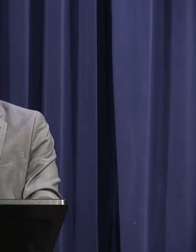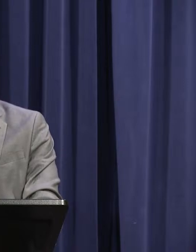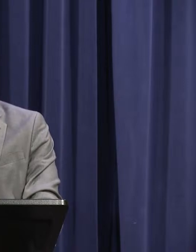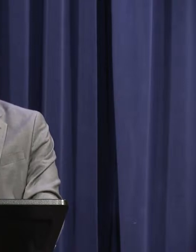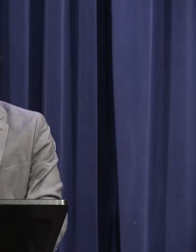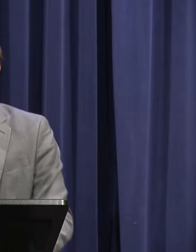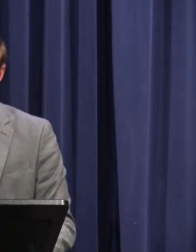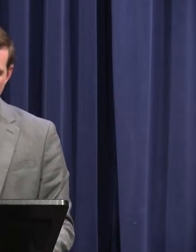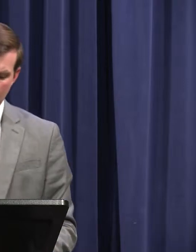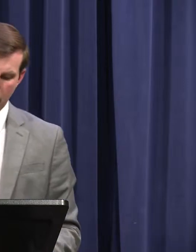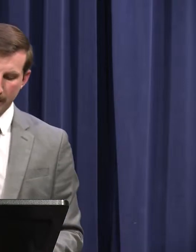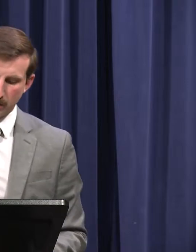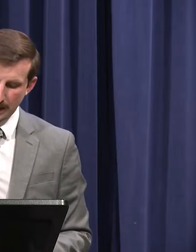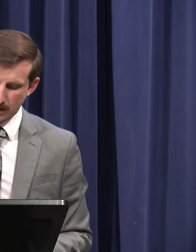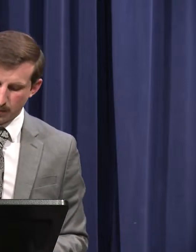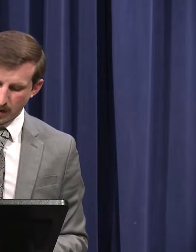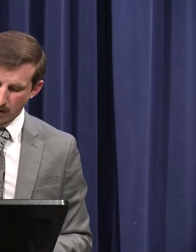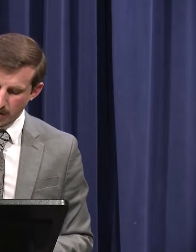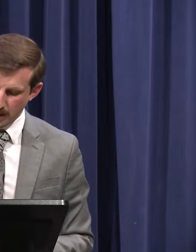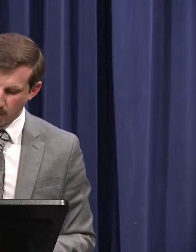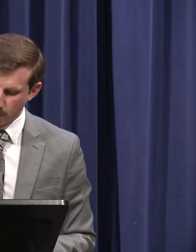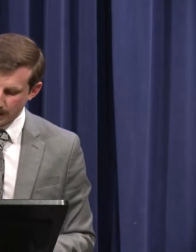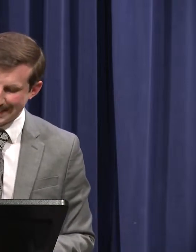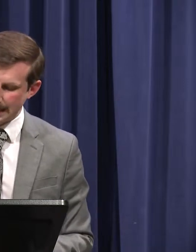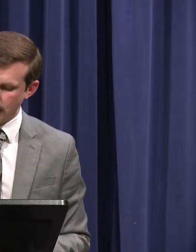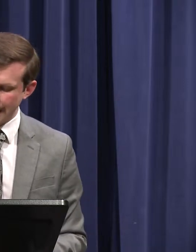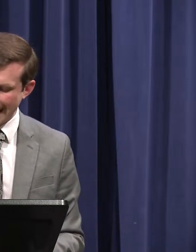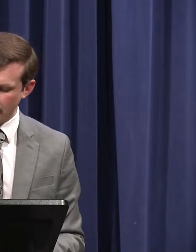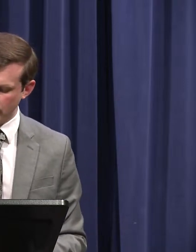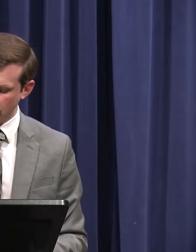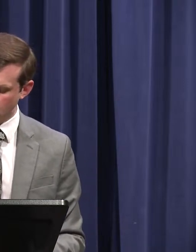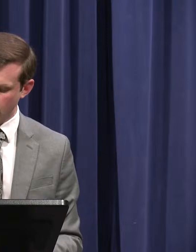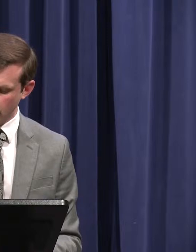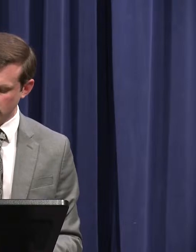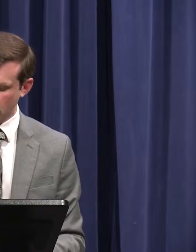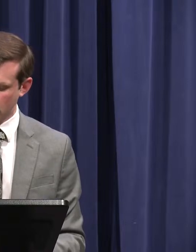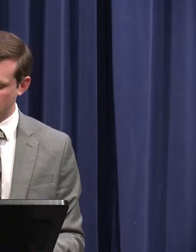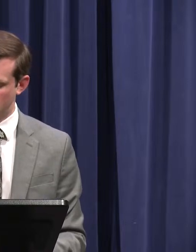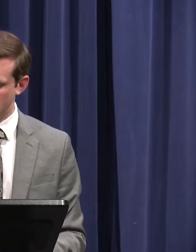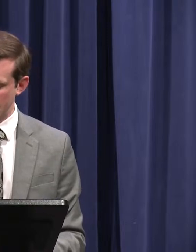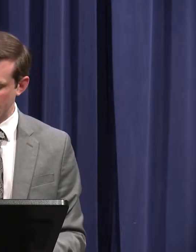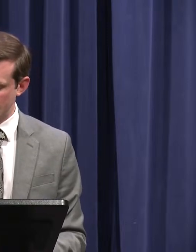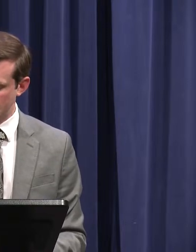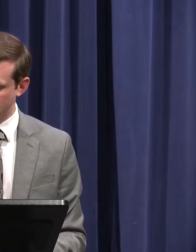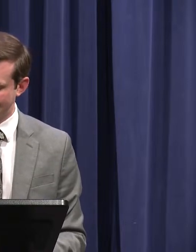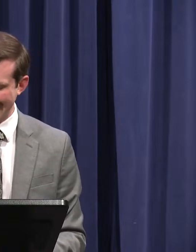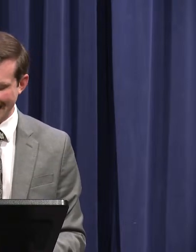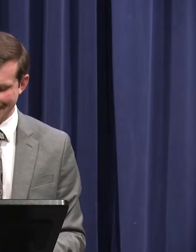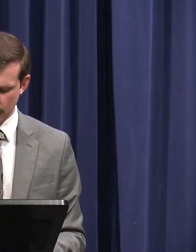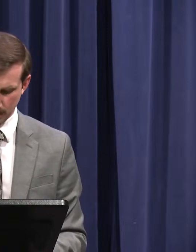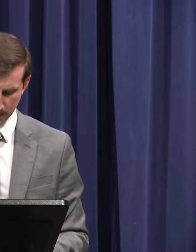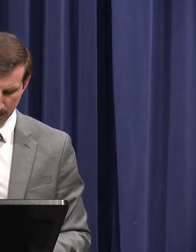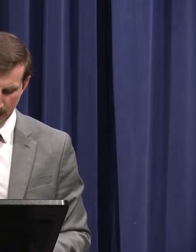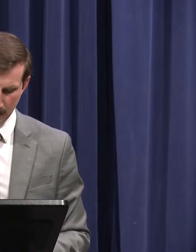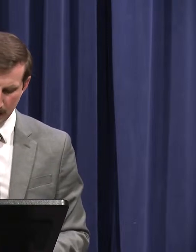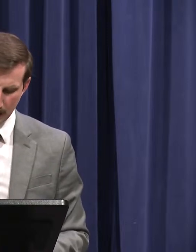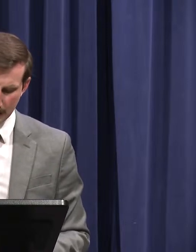Hammoud. Criminal Justice Bureau Chief Danielle Hageman Clark. All the vowels in that last name are